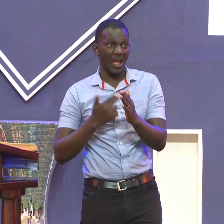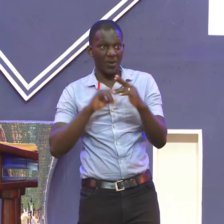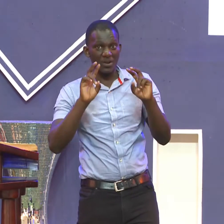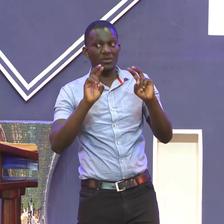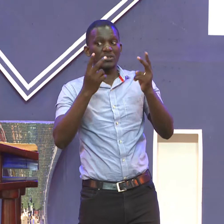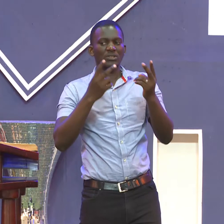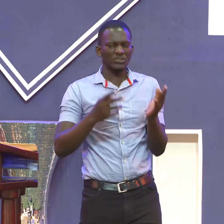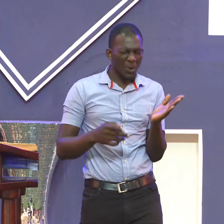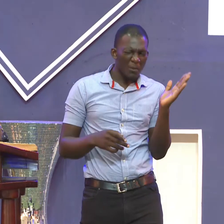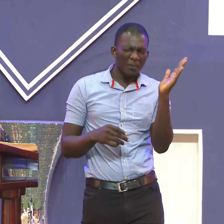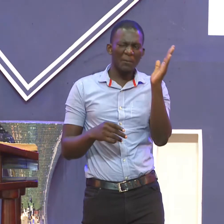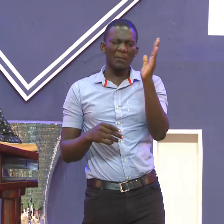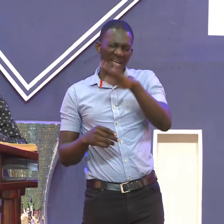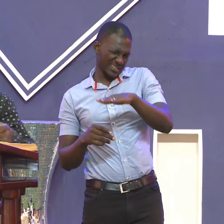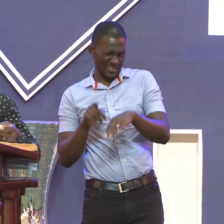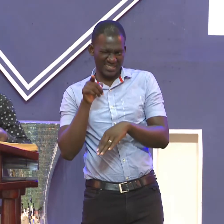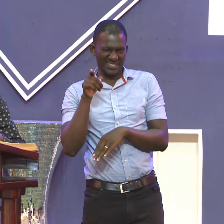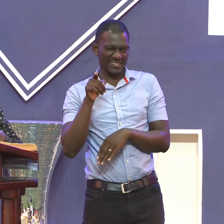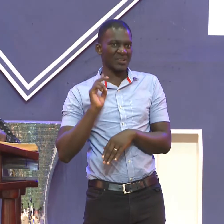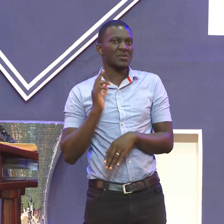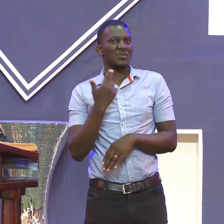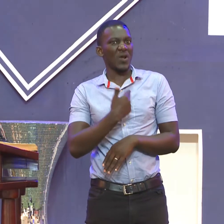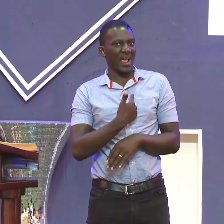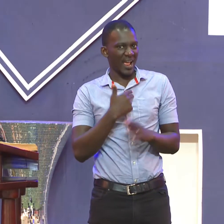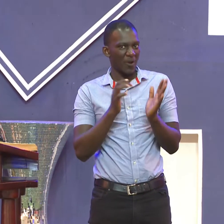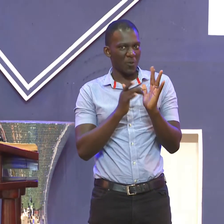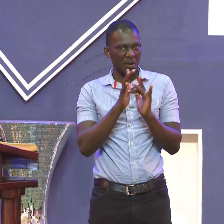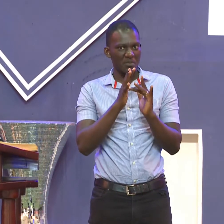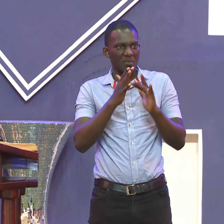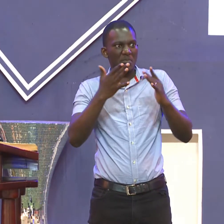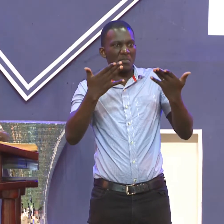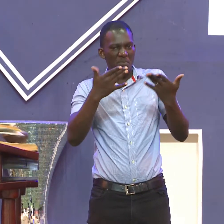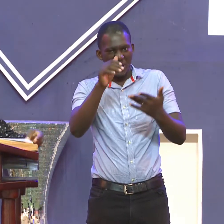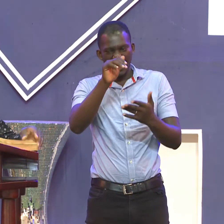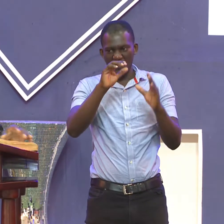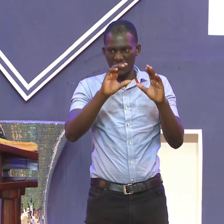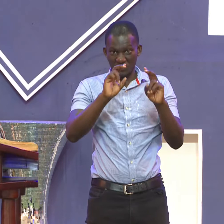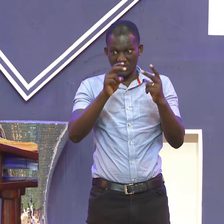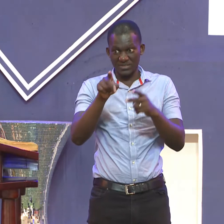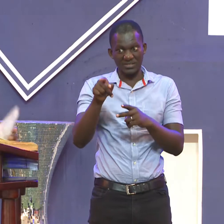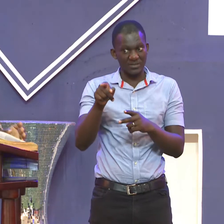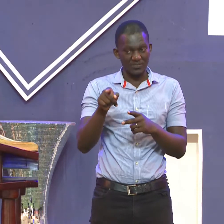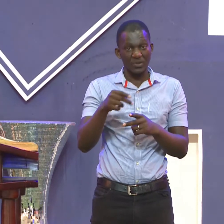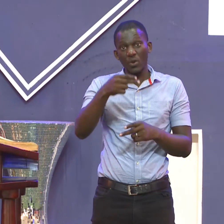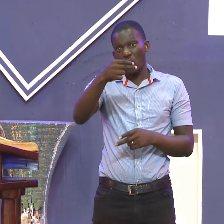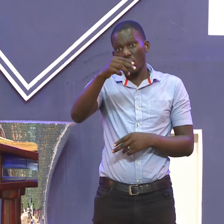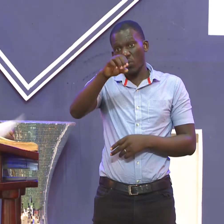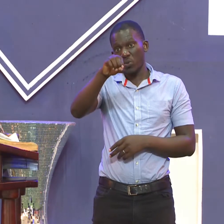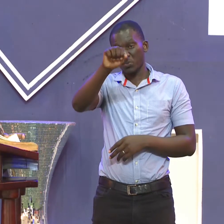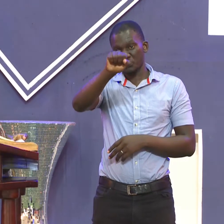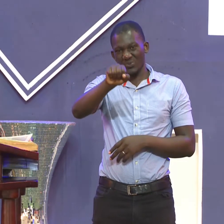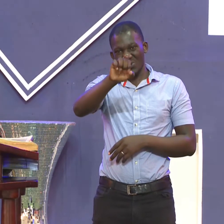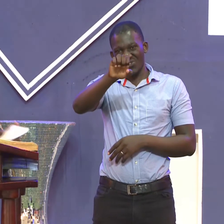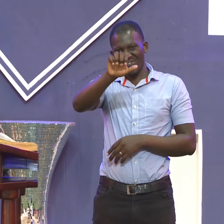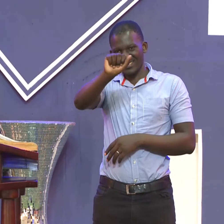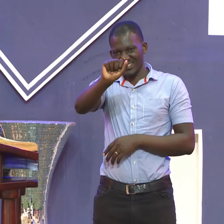mu kyawandiikibwa kyaffe. When we go back to our scripture. Okukyekaliriza. To look at it more. Hosea sura ya mukaaga.